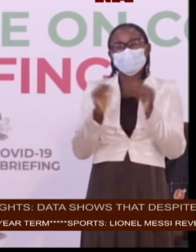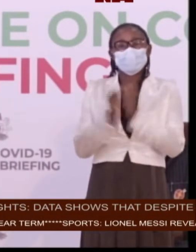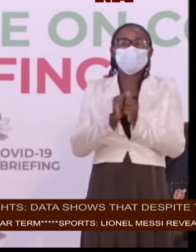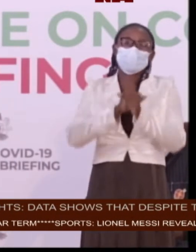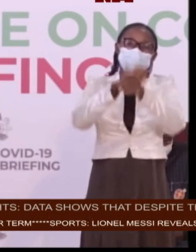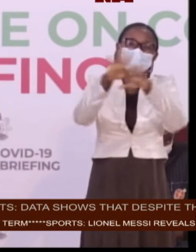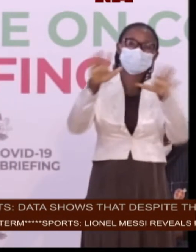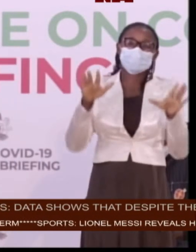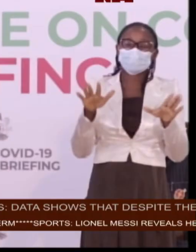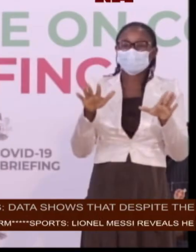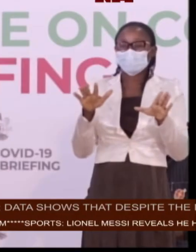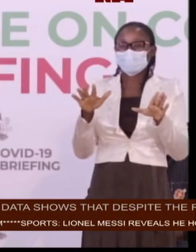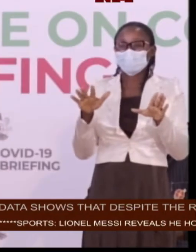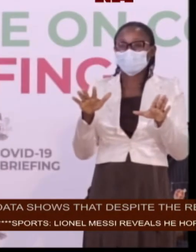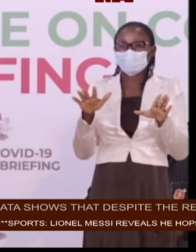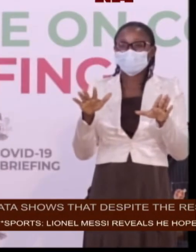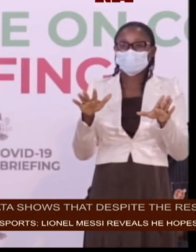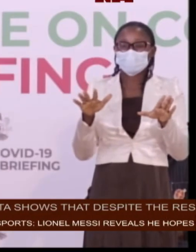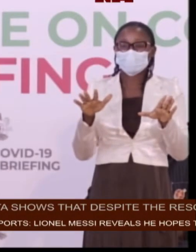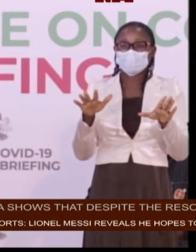pandemic.